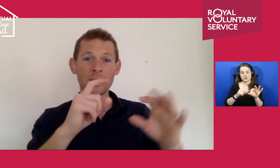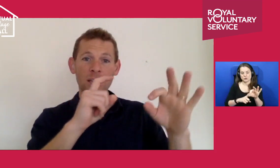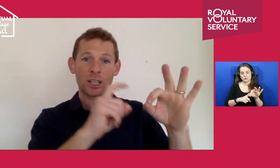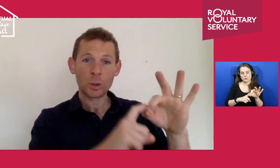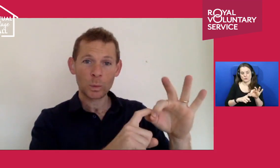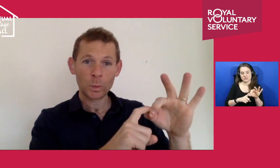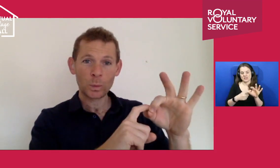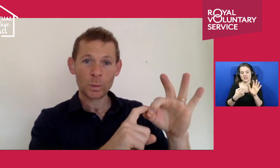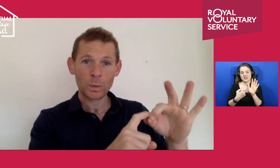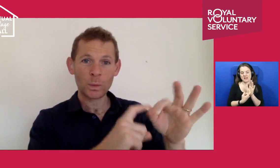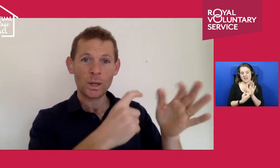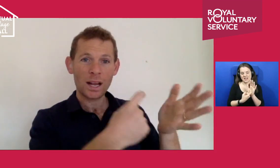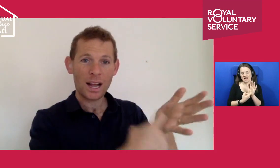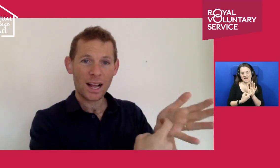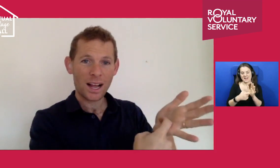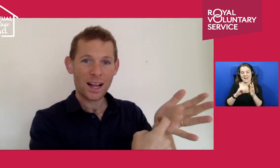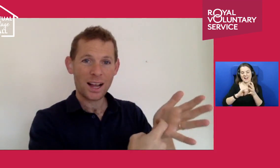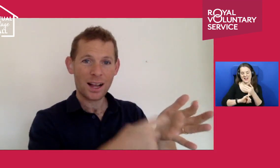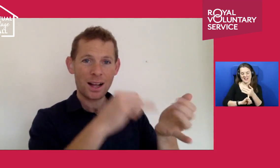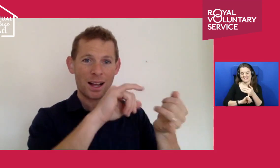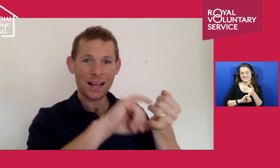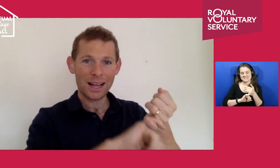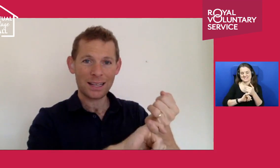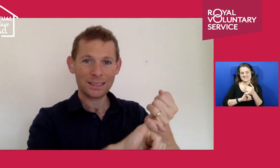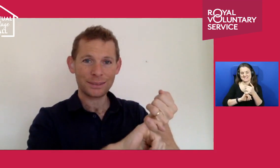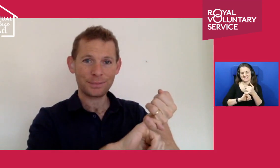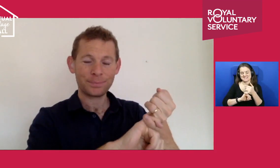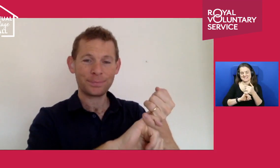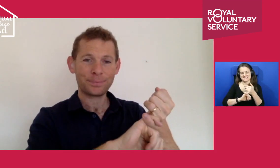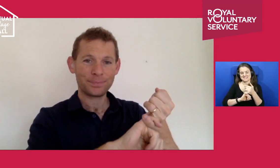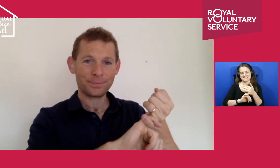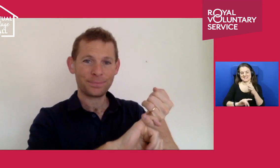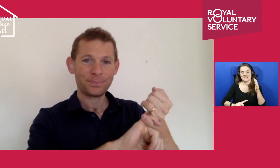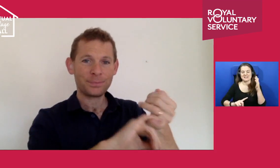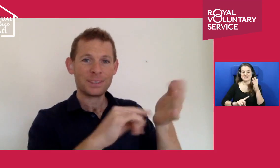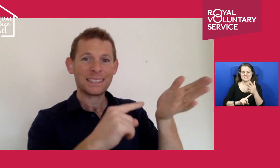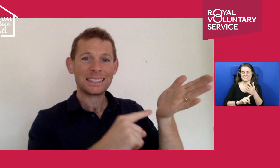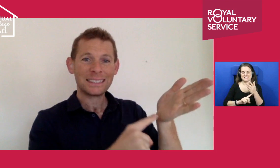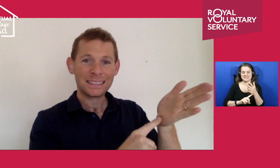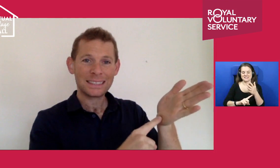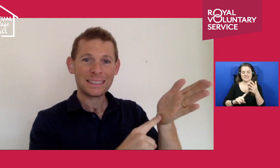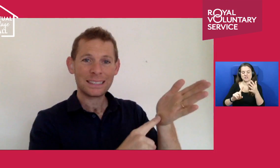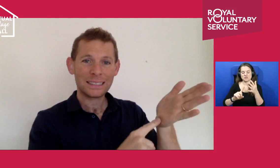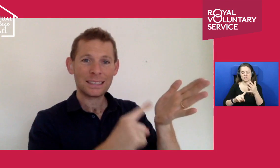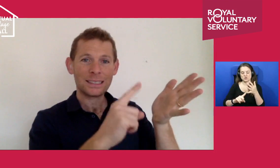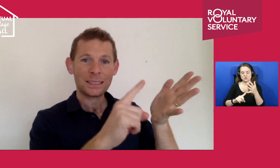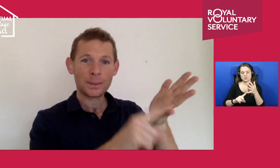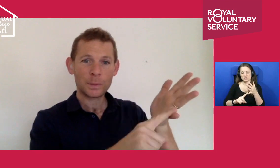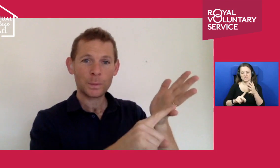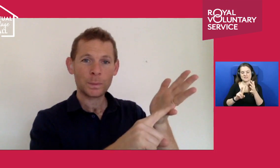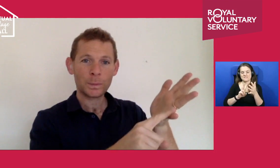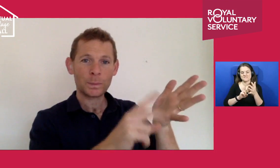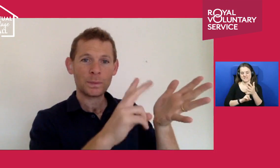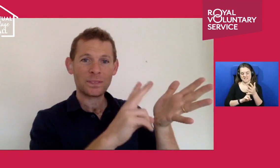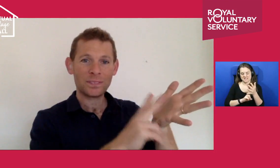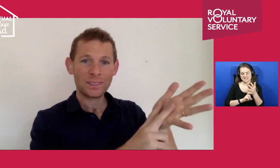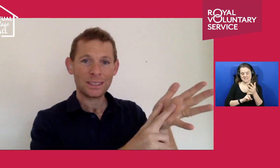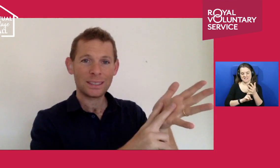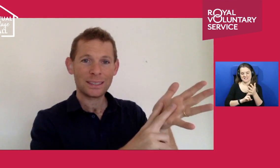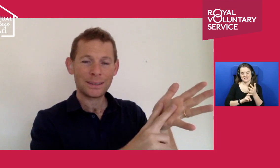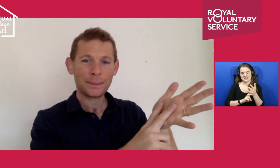Q, R, S, T, U, V,